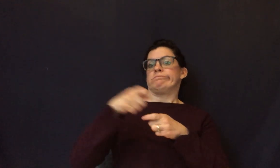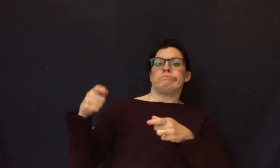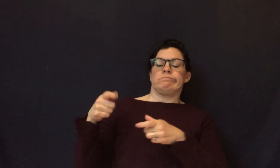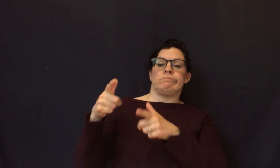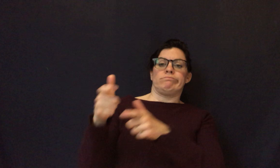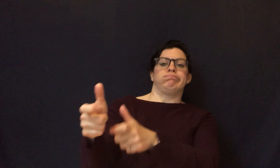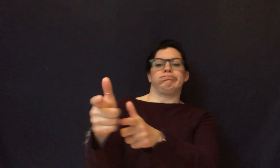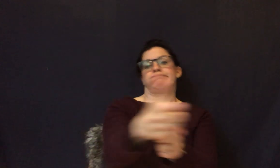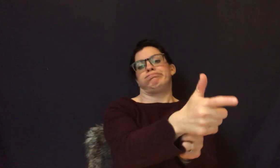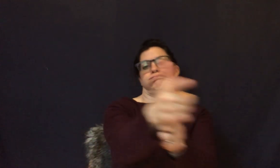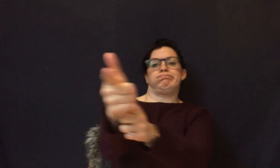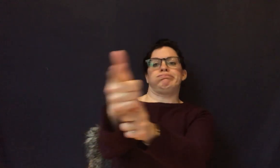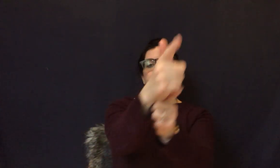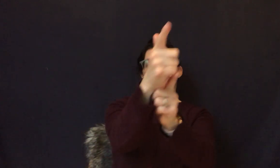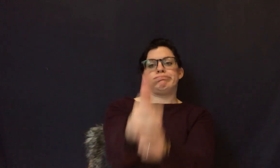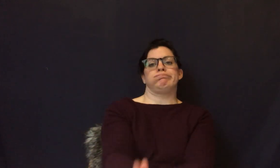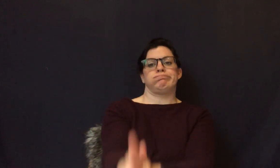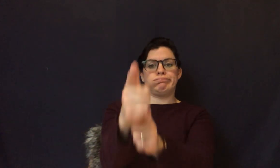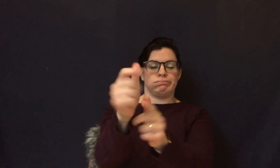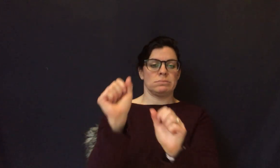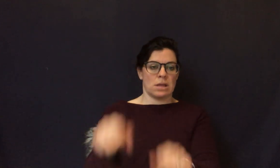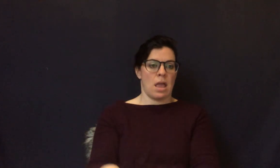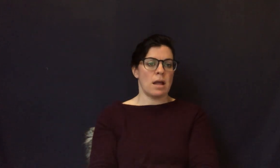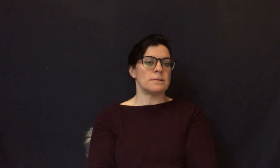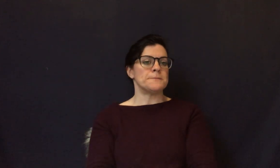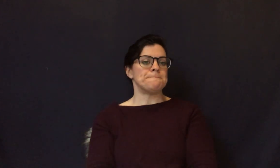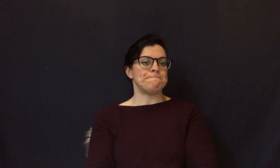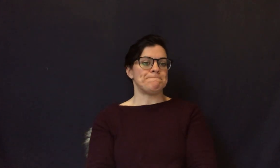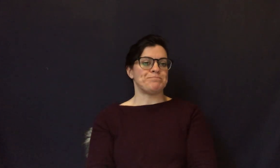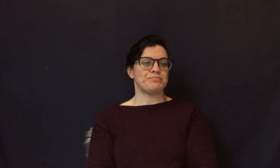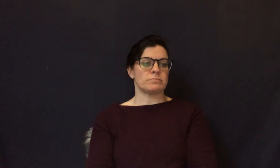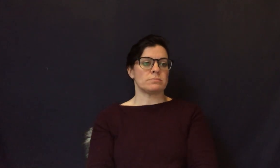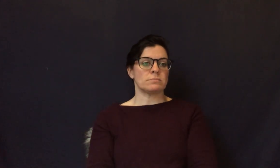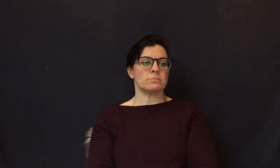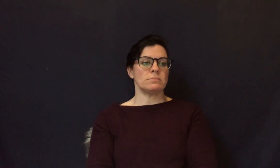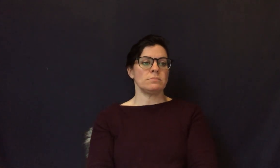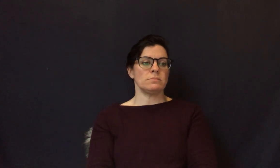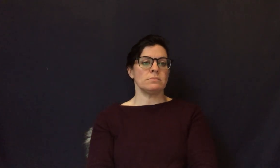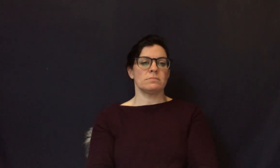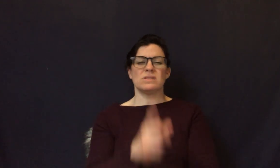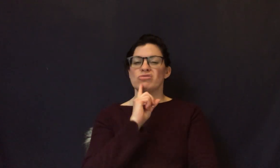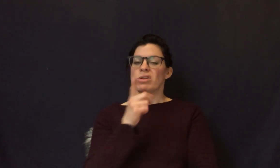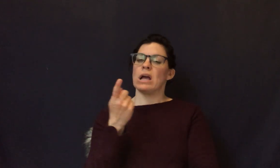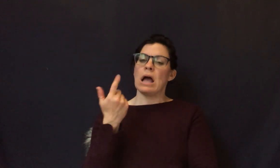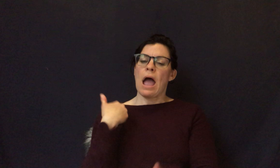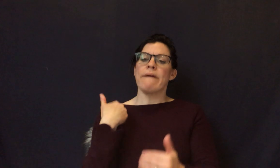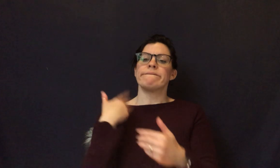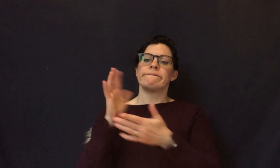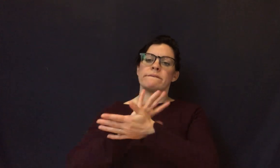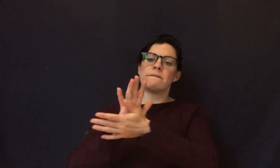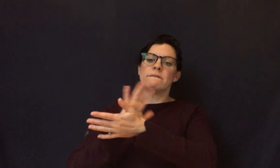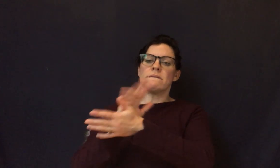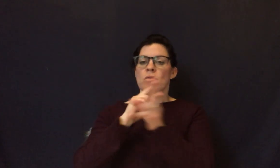through for this program, all right? So I want to make sure that we get this whole book done that we're working.